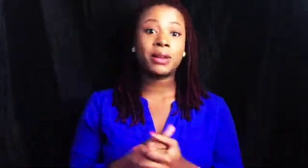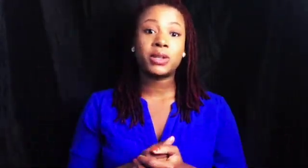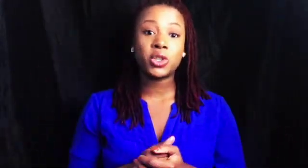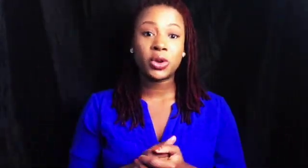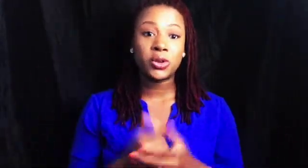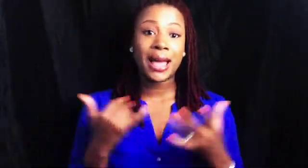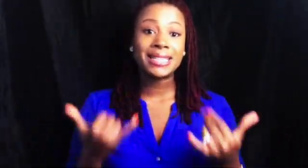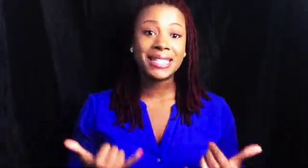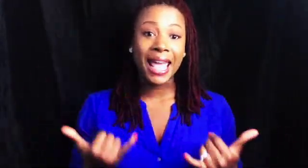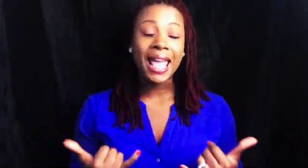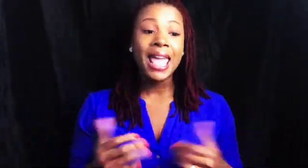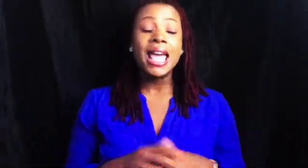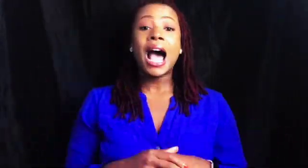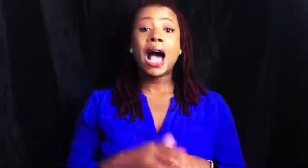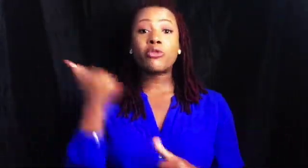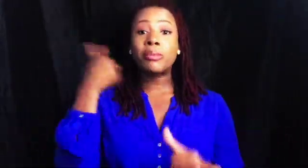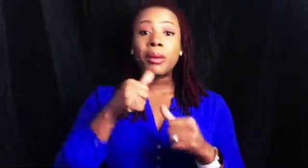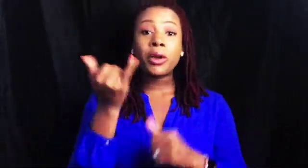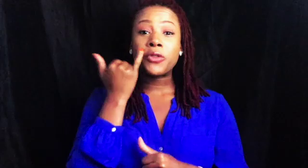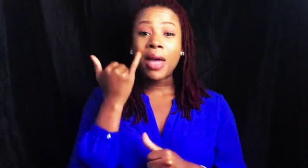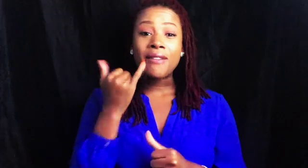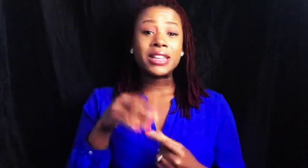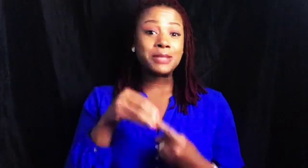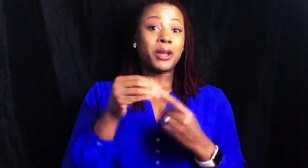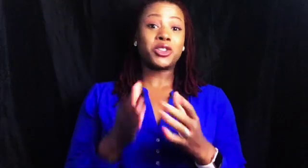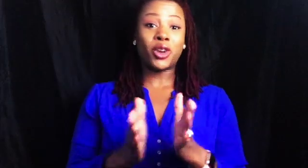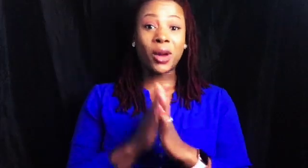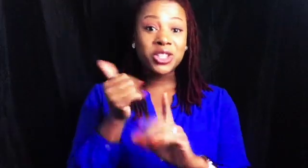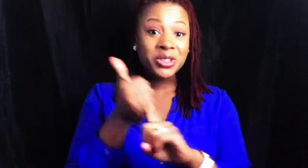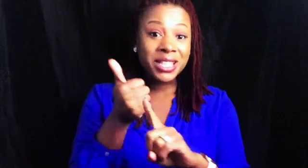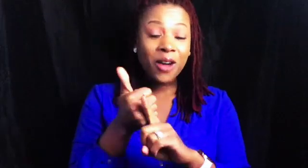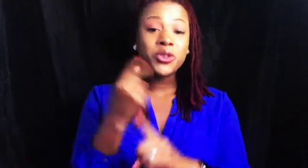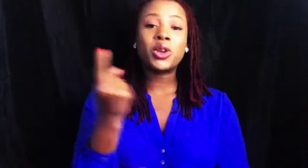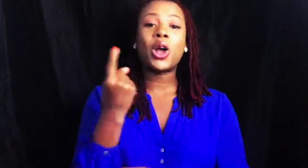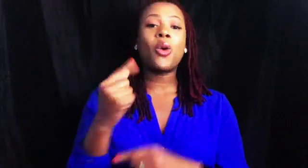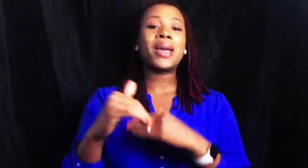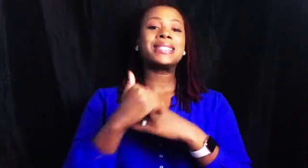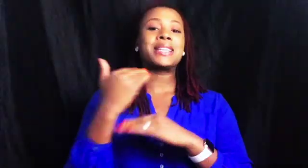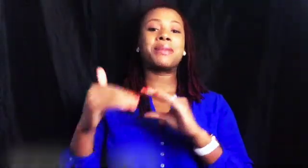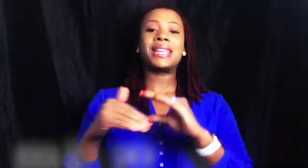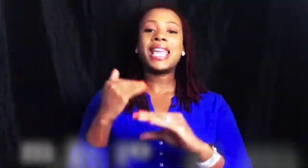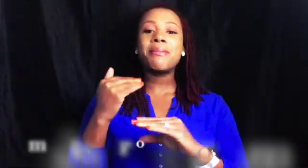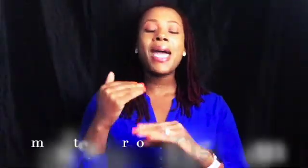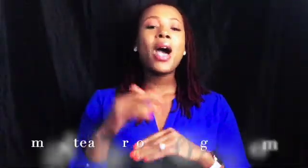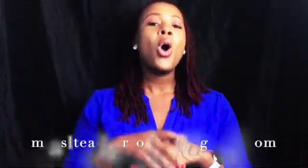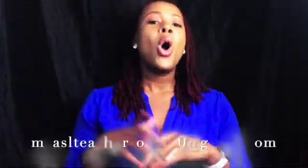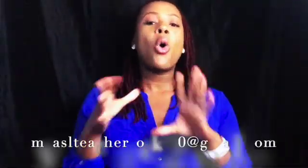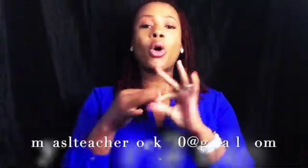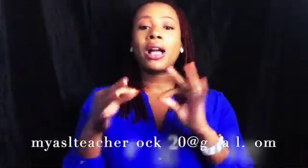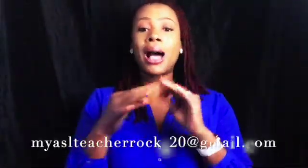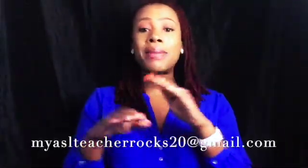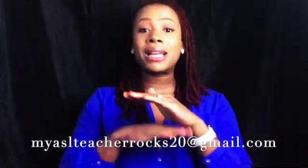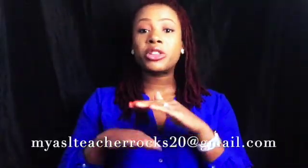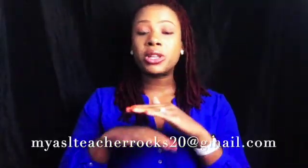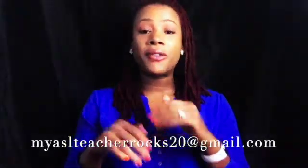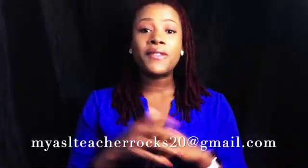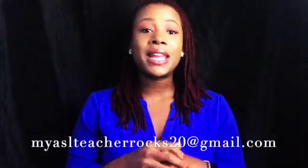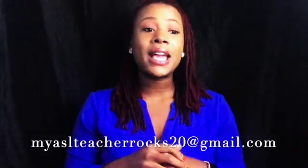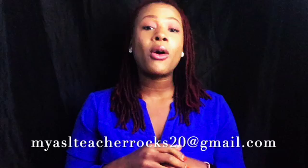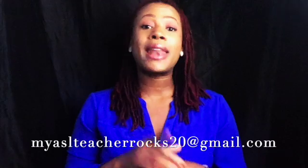showing you guys today. Remember, if you have any special requests yourself, you can always send me an email or comment underneath a video, and I'll be